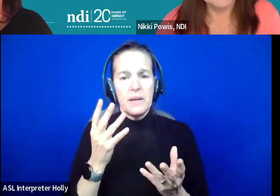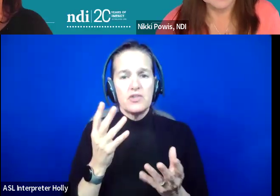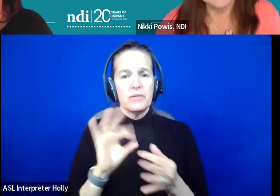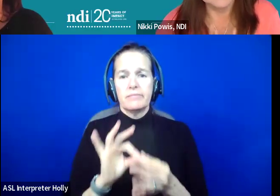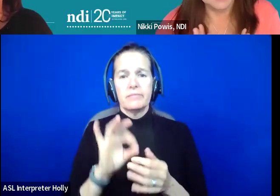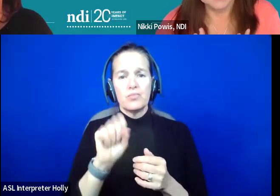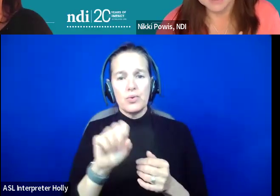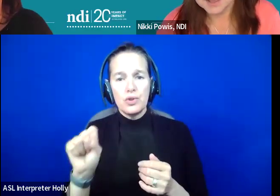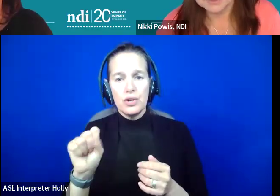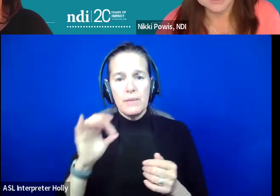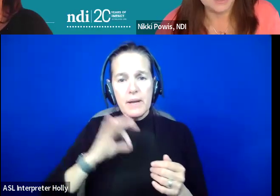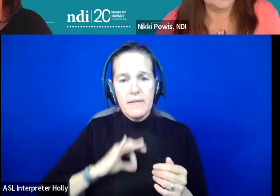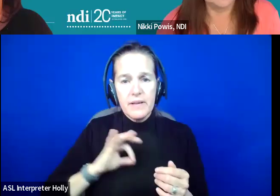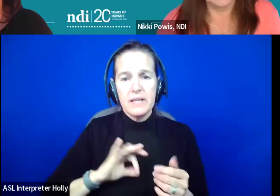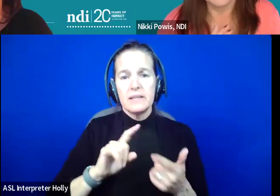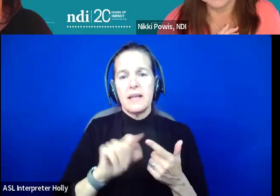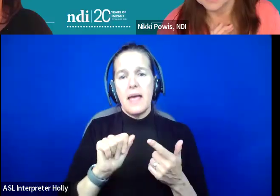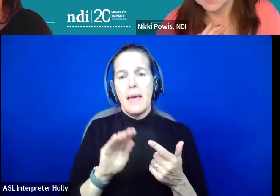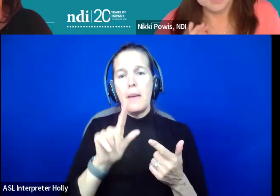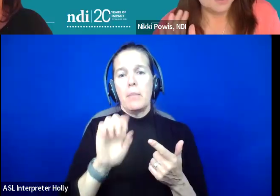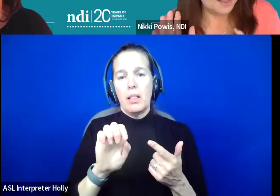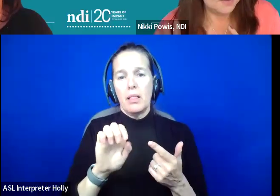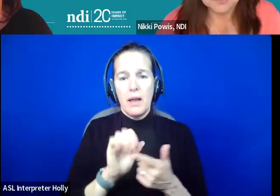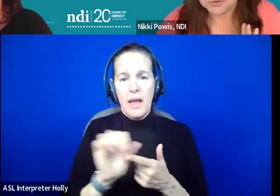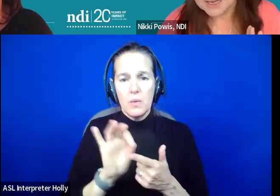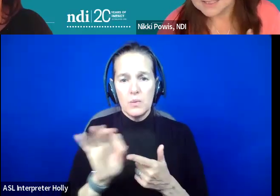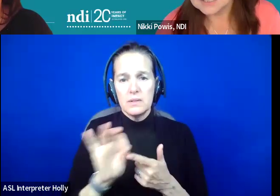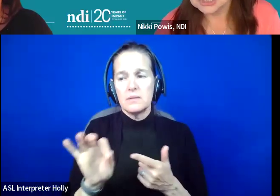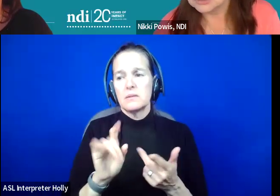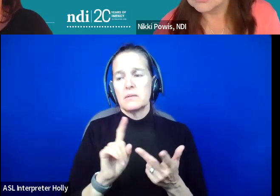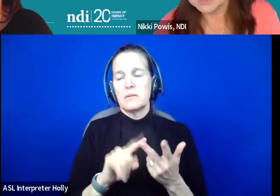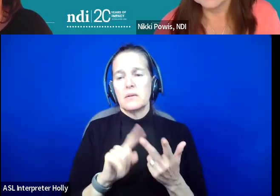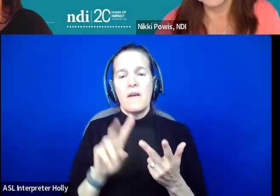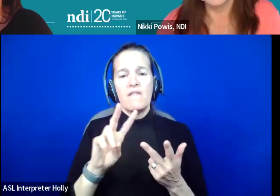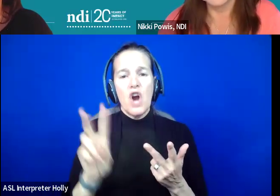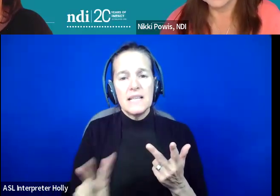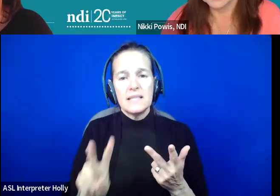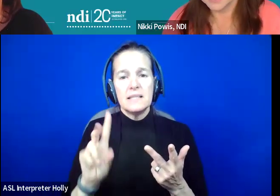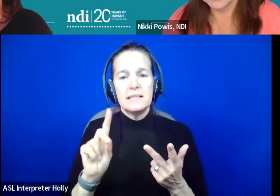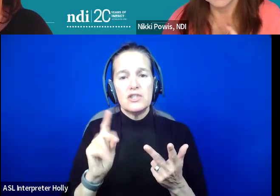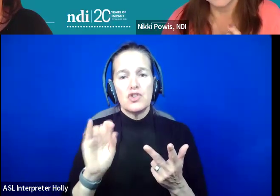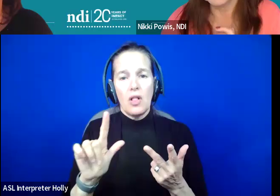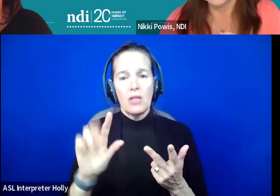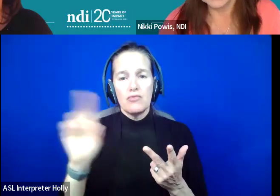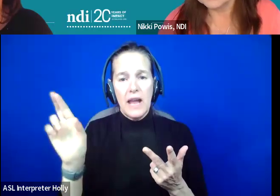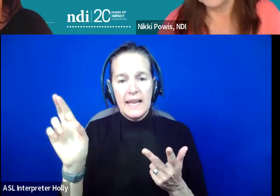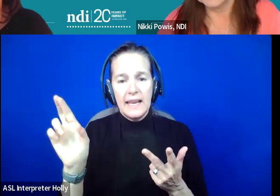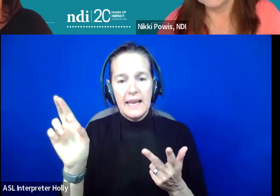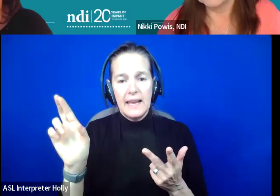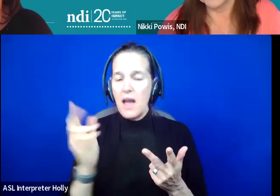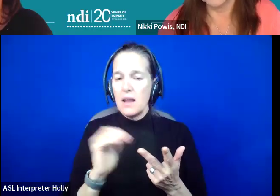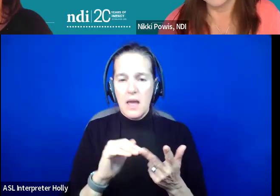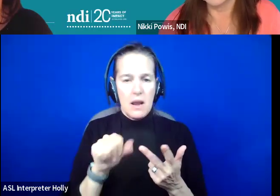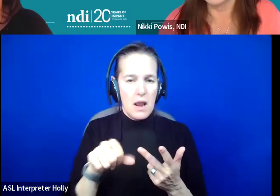Security benefits and ABLE accounts and the Verizon Digital Ready, which is again another